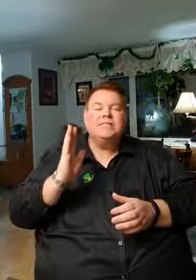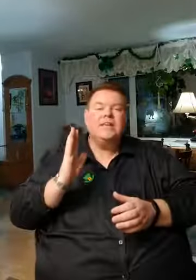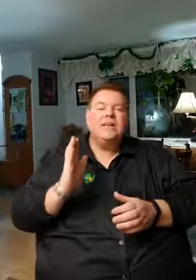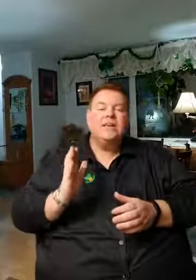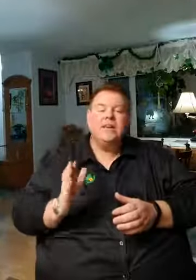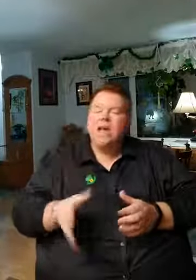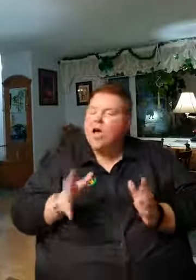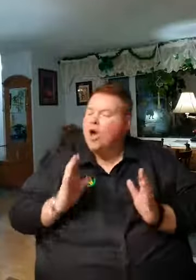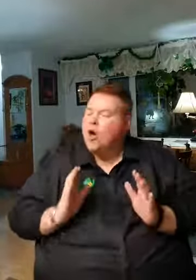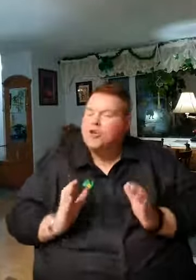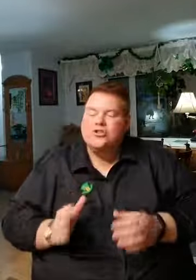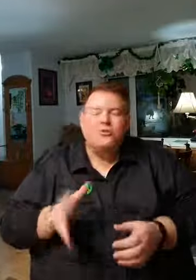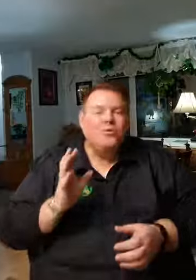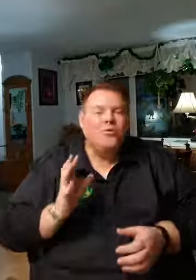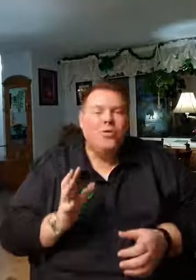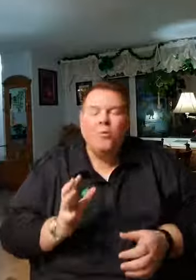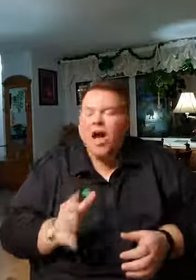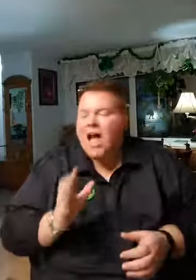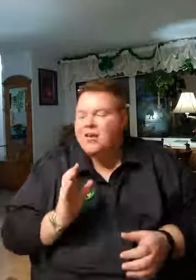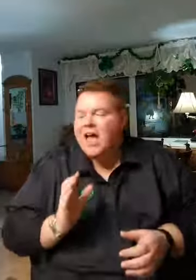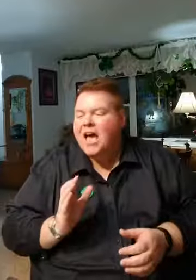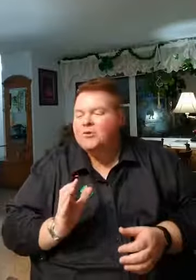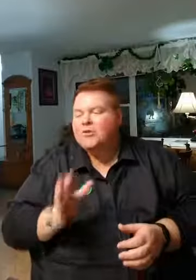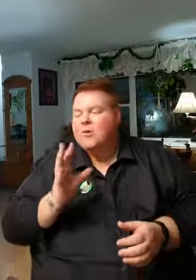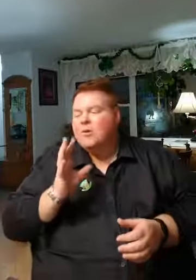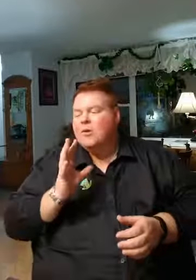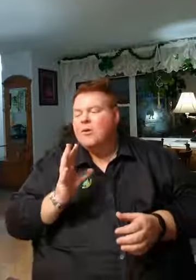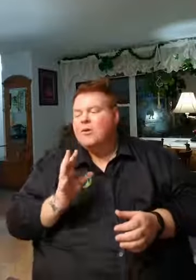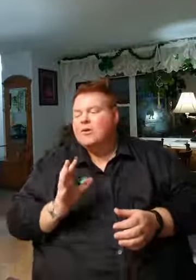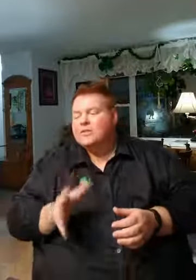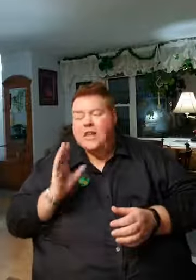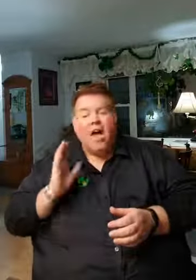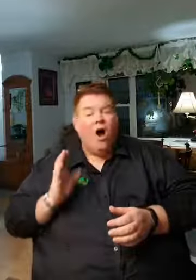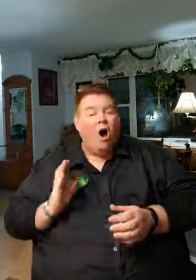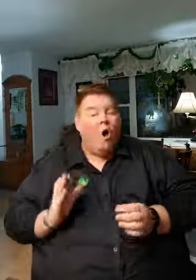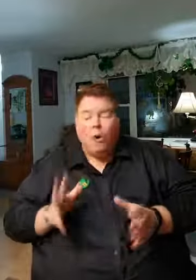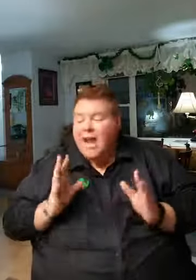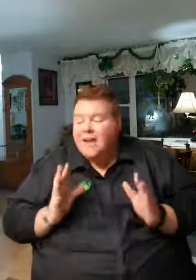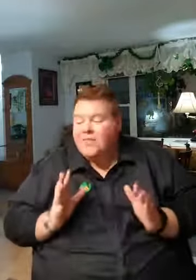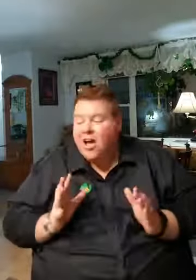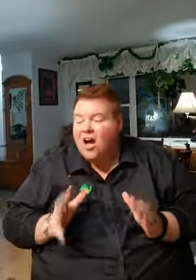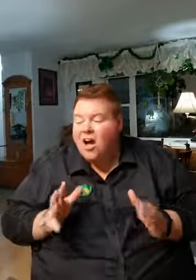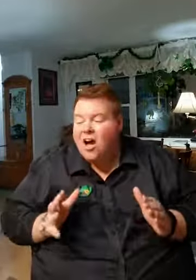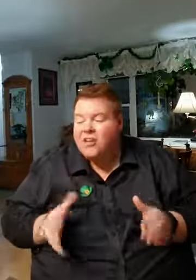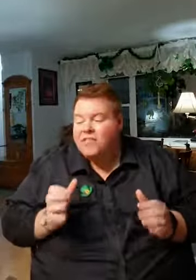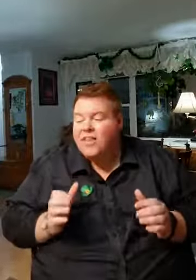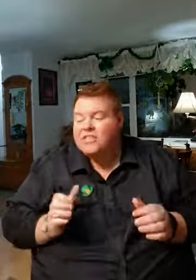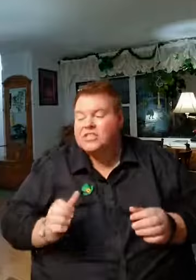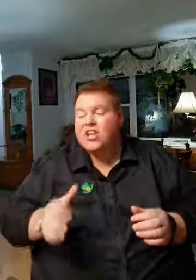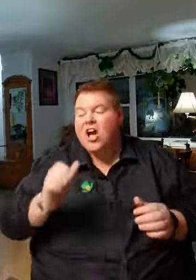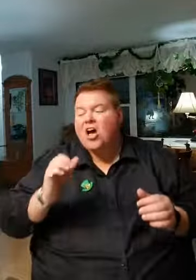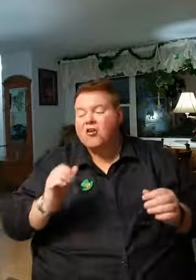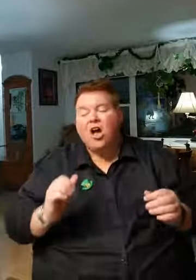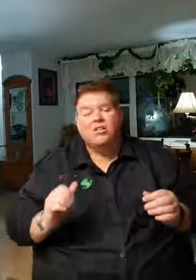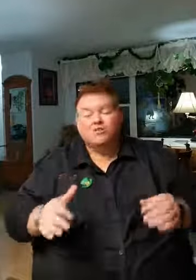reason to the wild outdoors. When the heart of this star-crossed